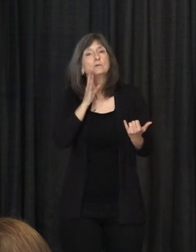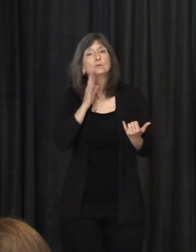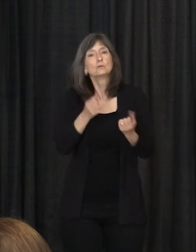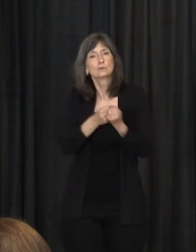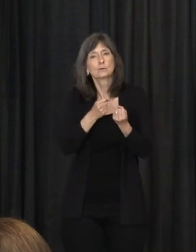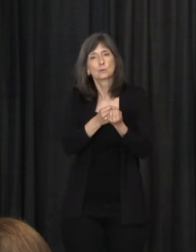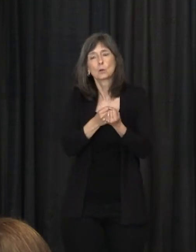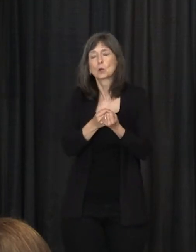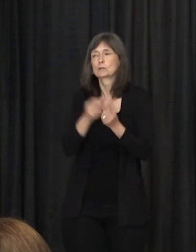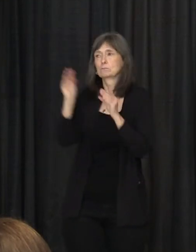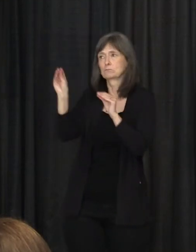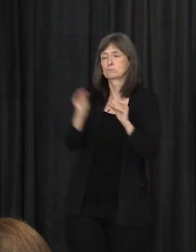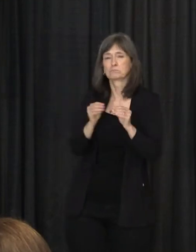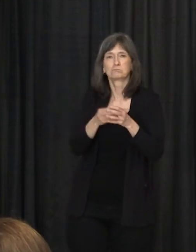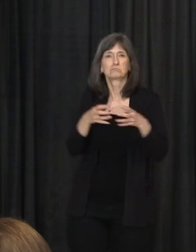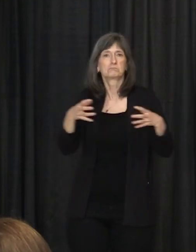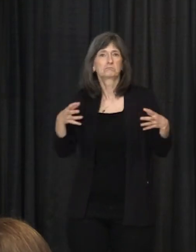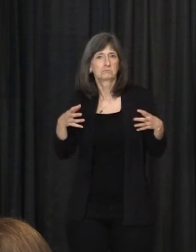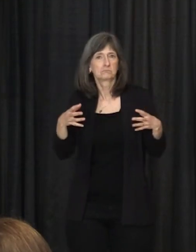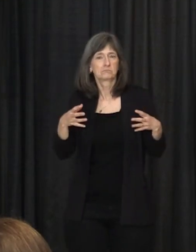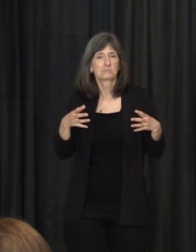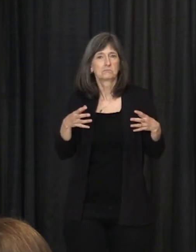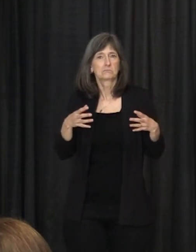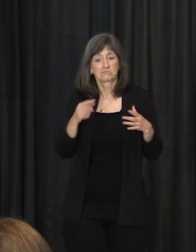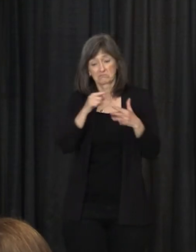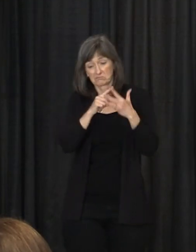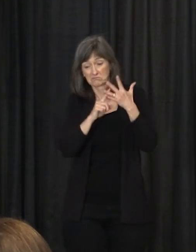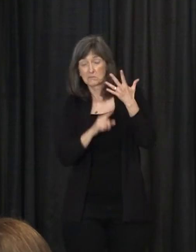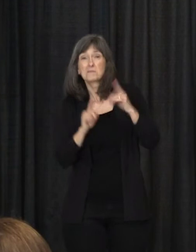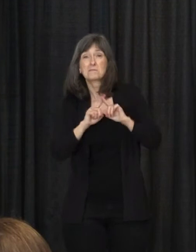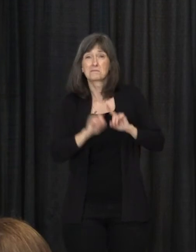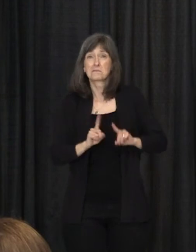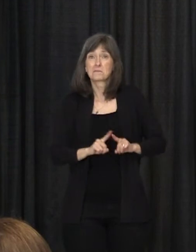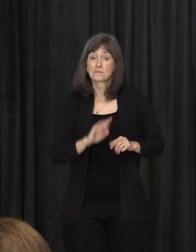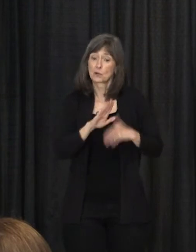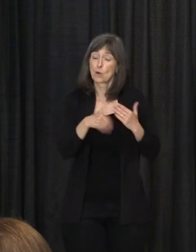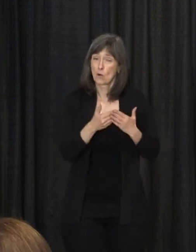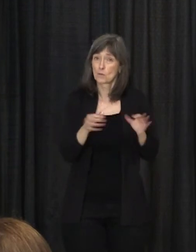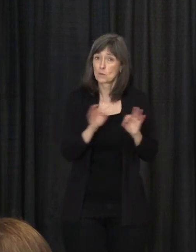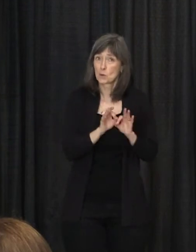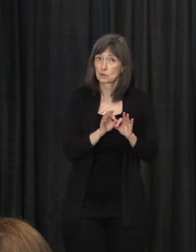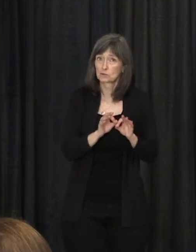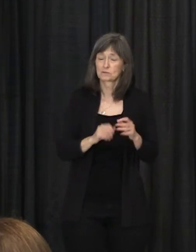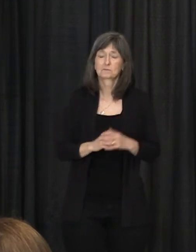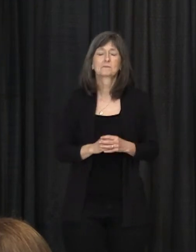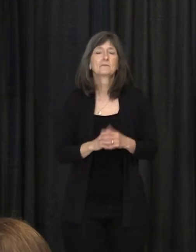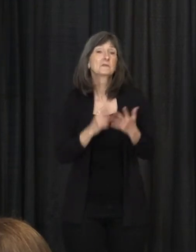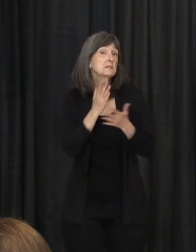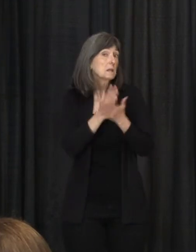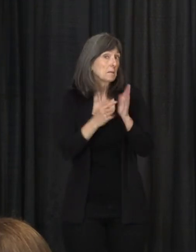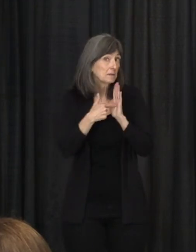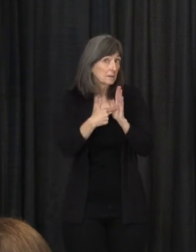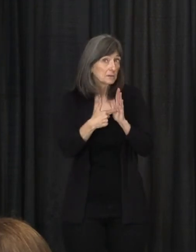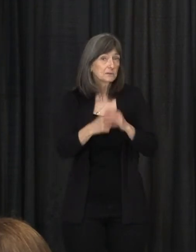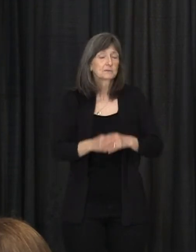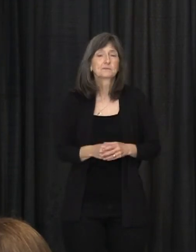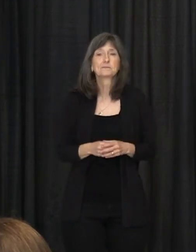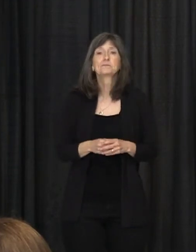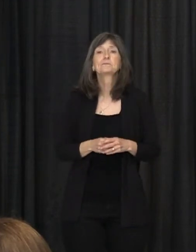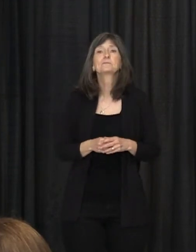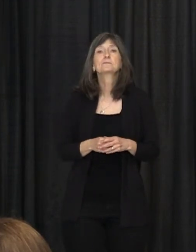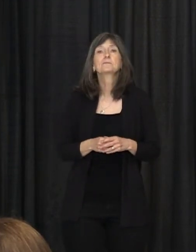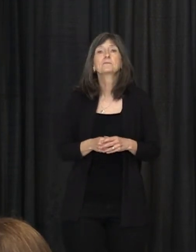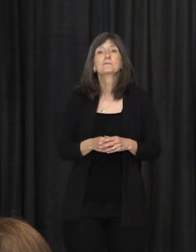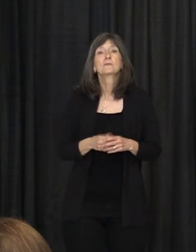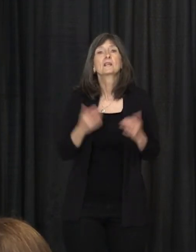fronts, all of them necessary for success. And they include, but aren't limited to, of course, switching to